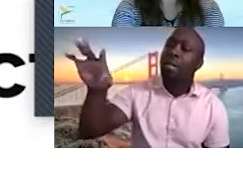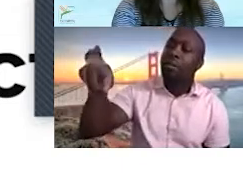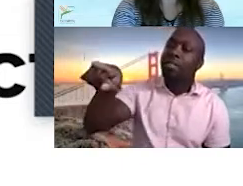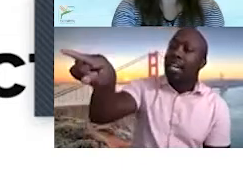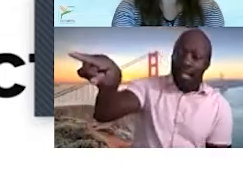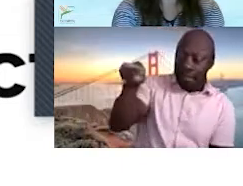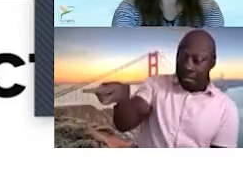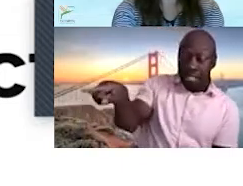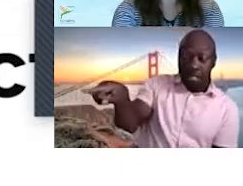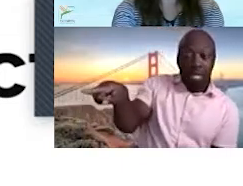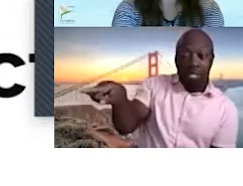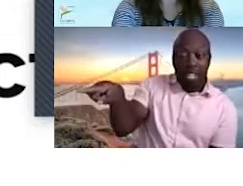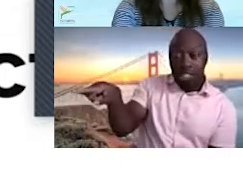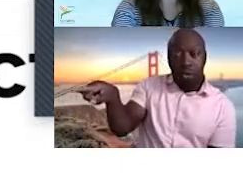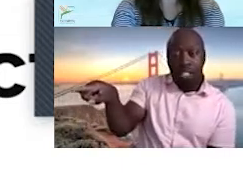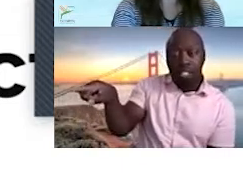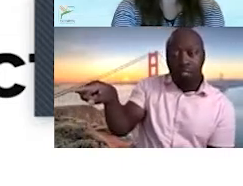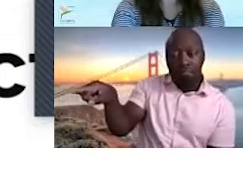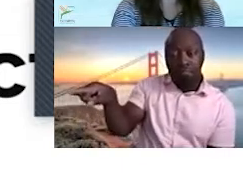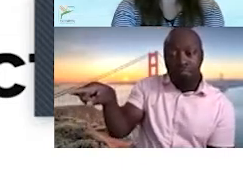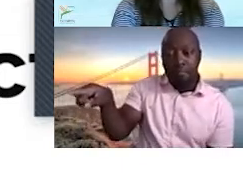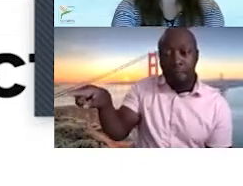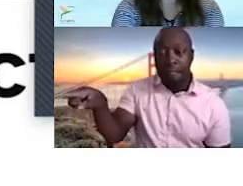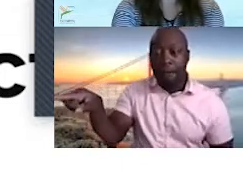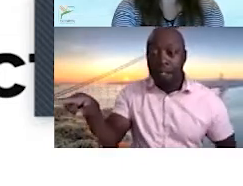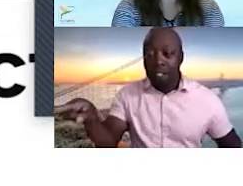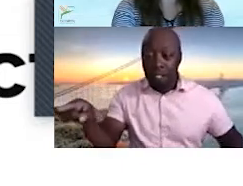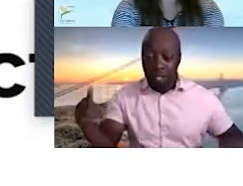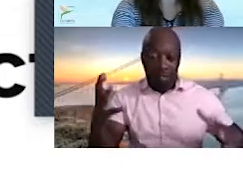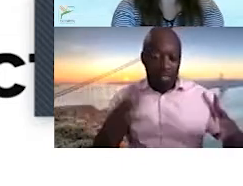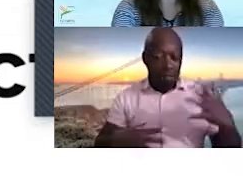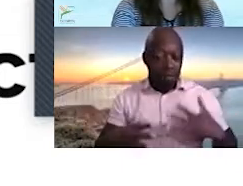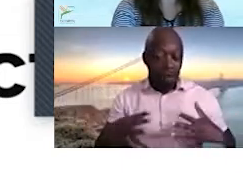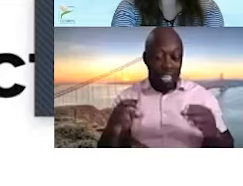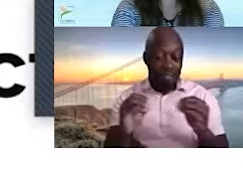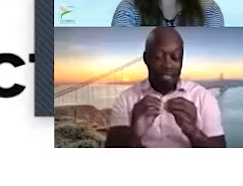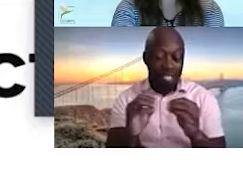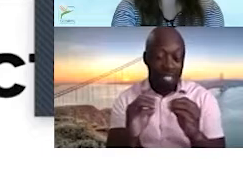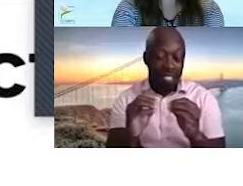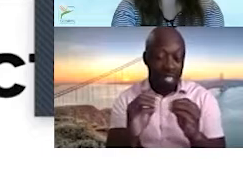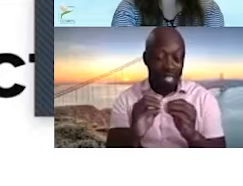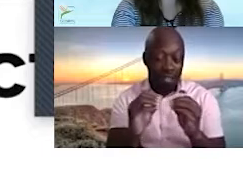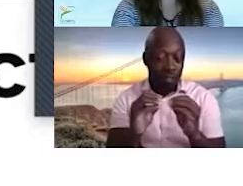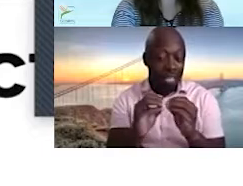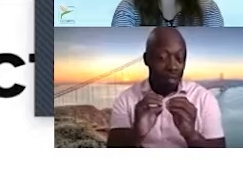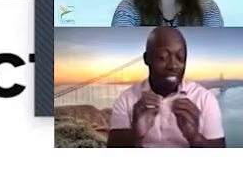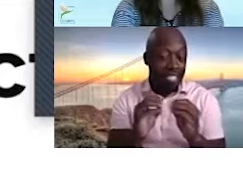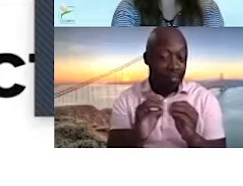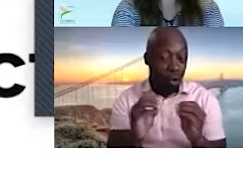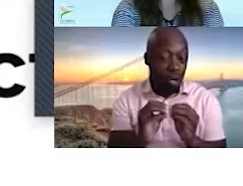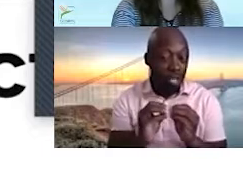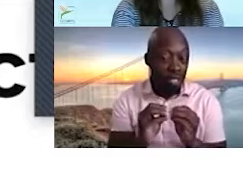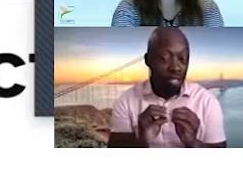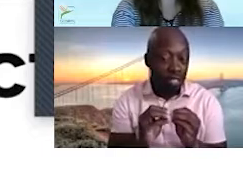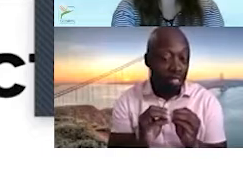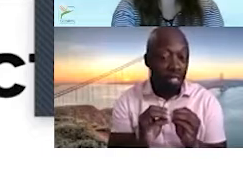This is baby sign. This is baby sign, just pointing. So what I was doing before, even this, a lot of you may know this as